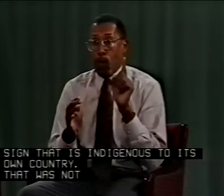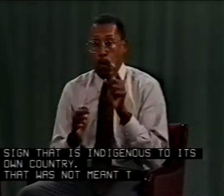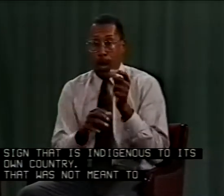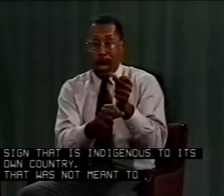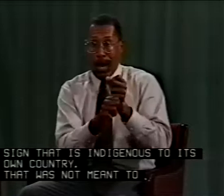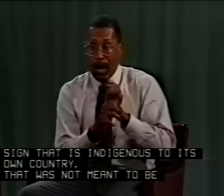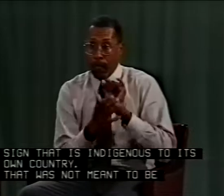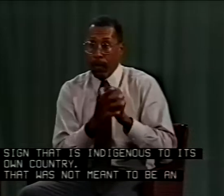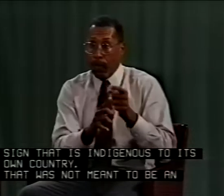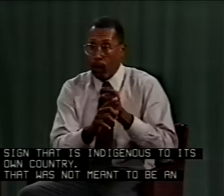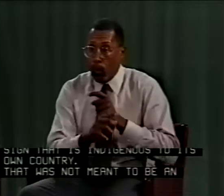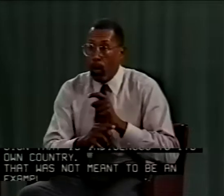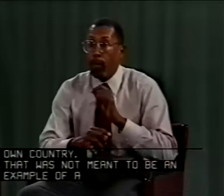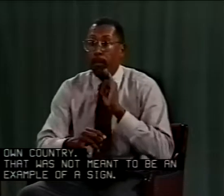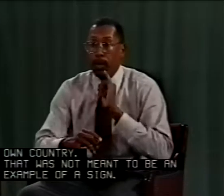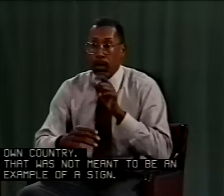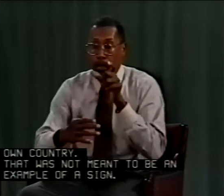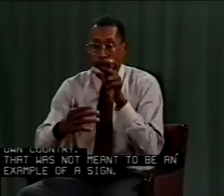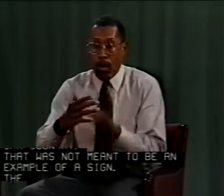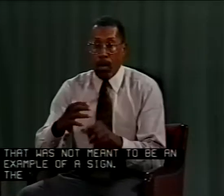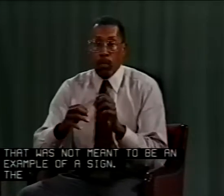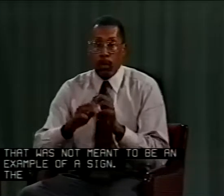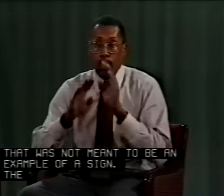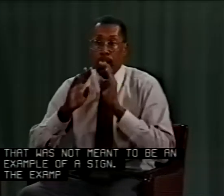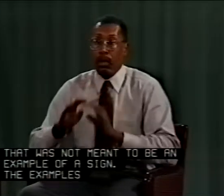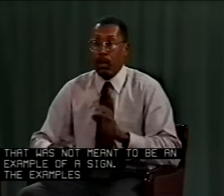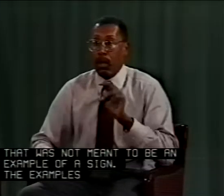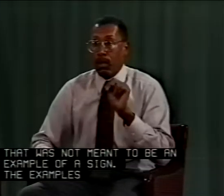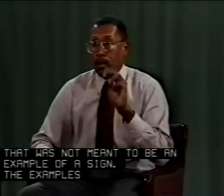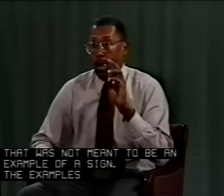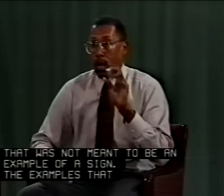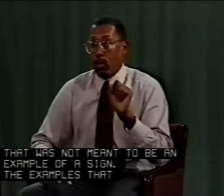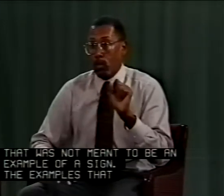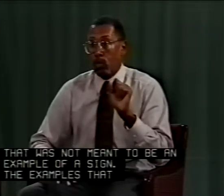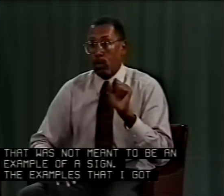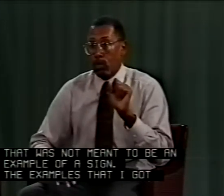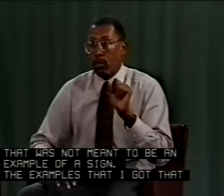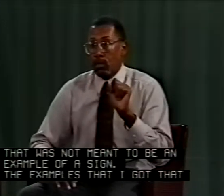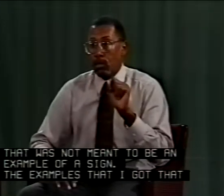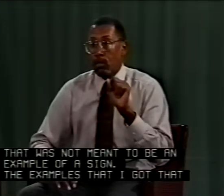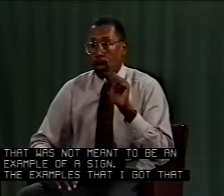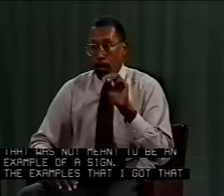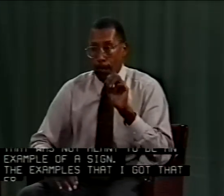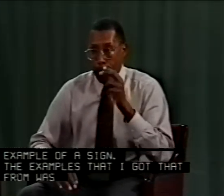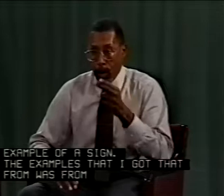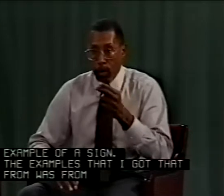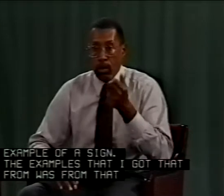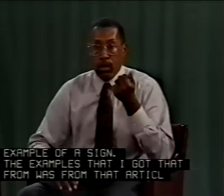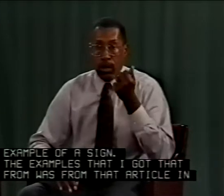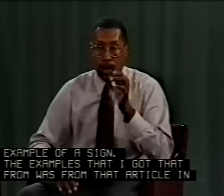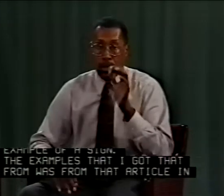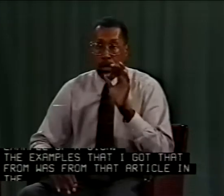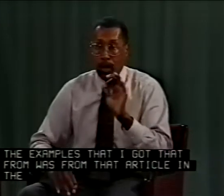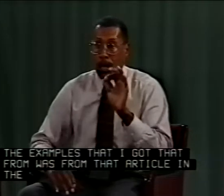examples that I got that from was from that article in the Silent News that I mentioned, March